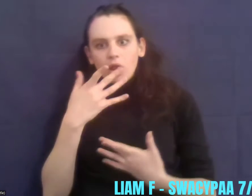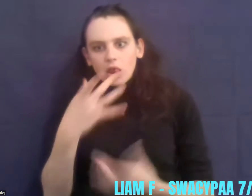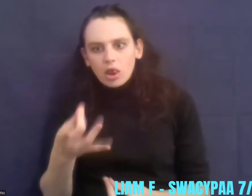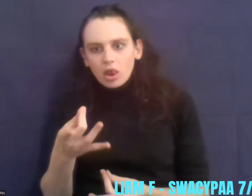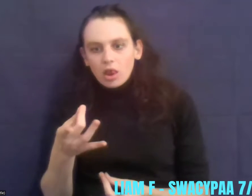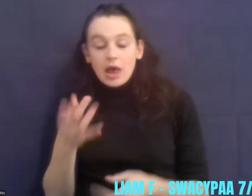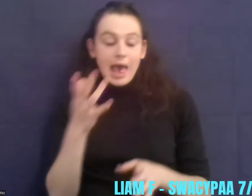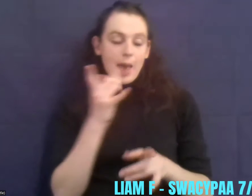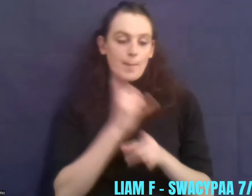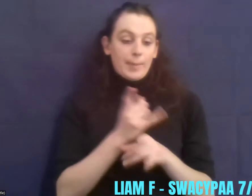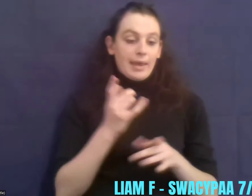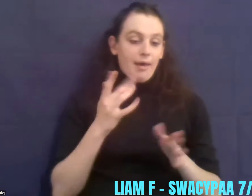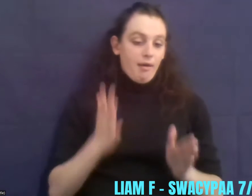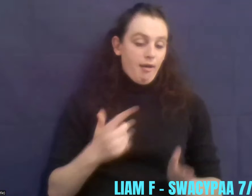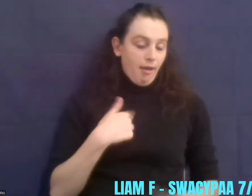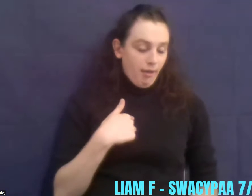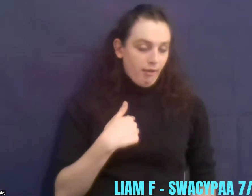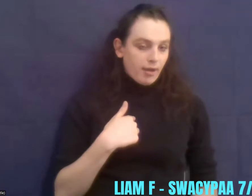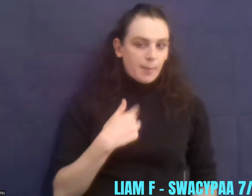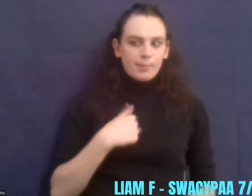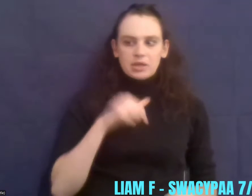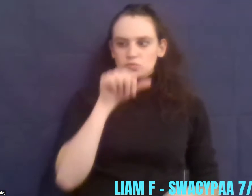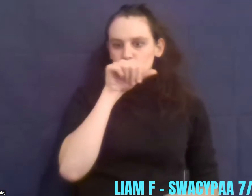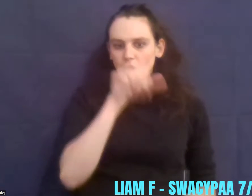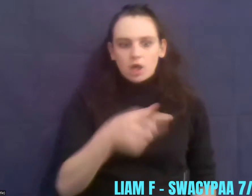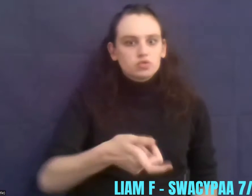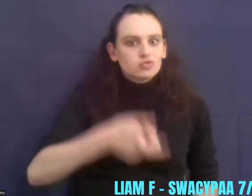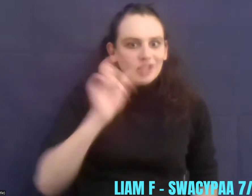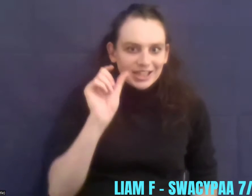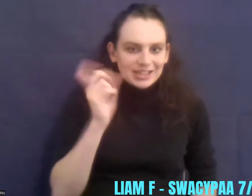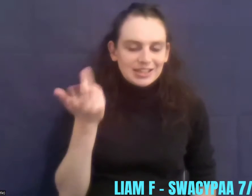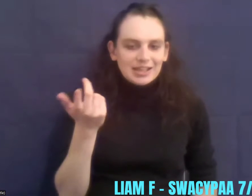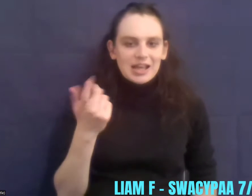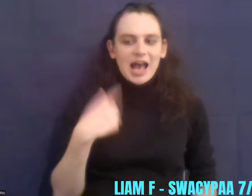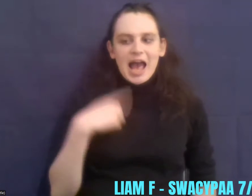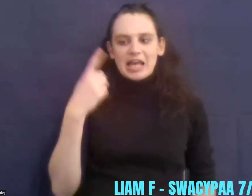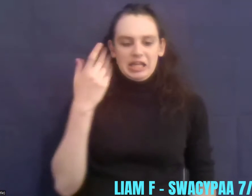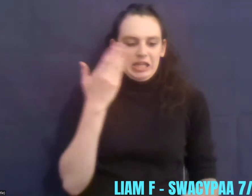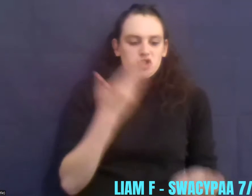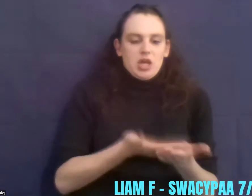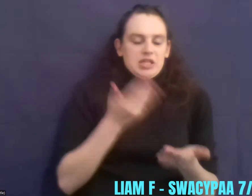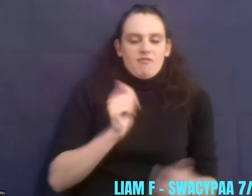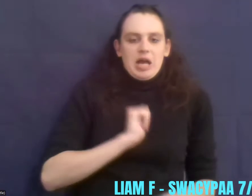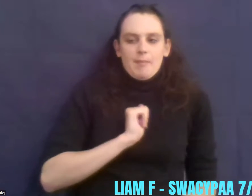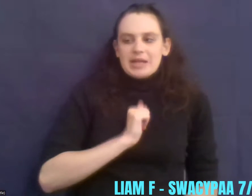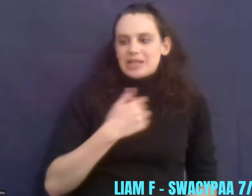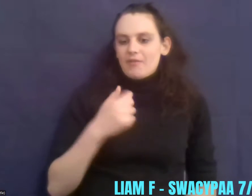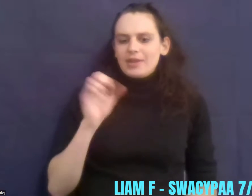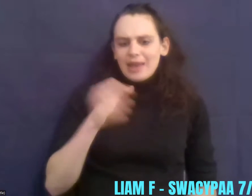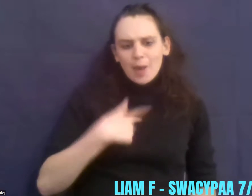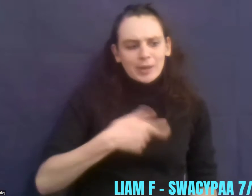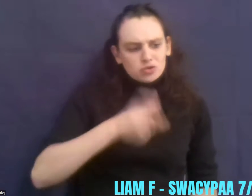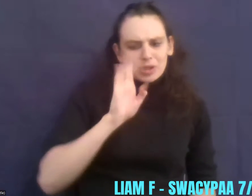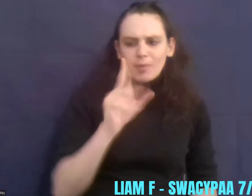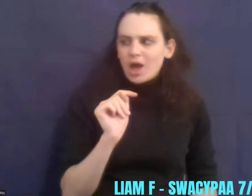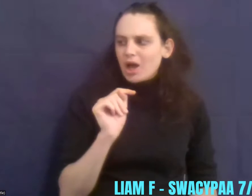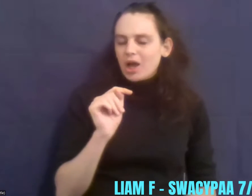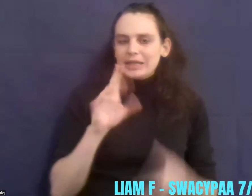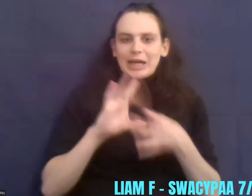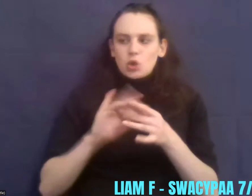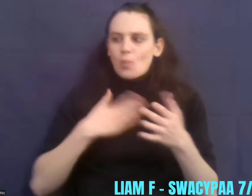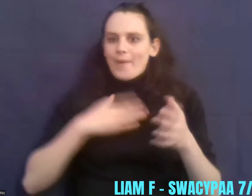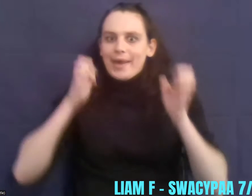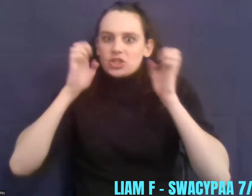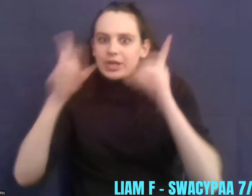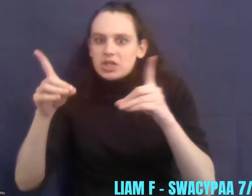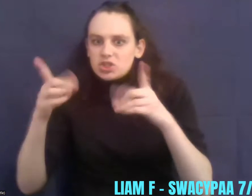to drink and to justify my drinking as something educational. And I used that to basically